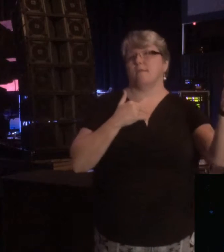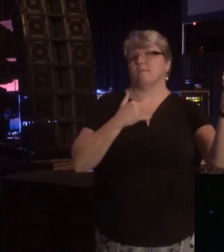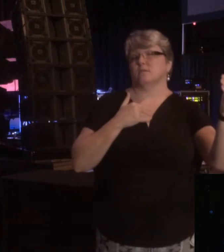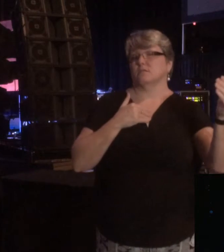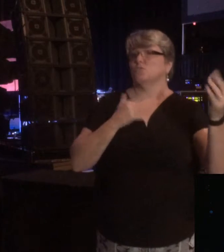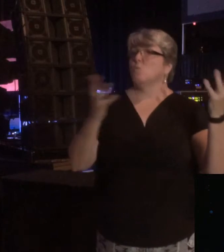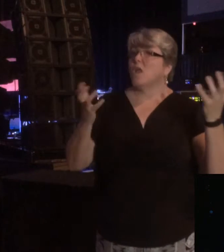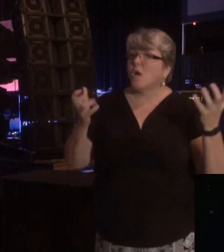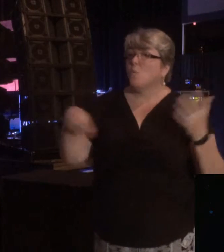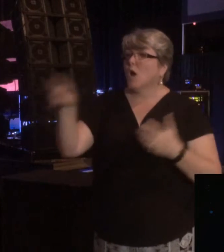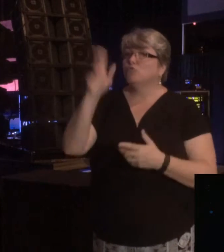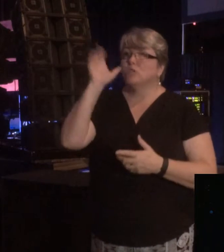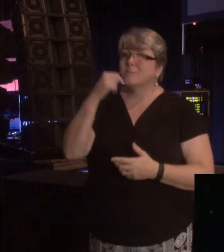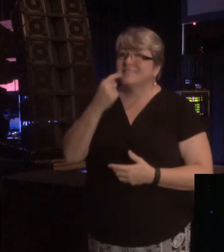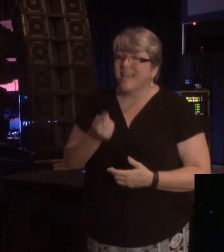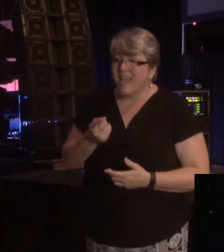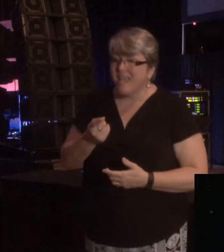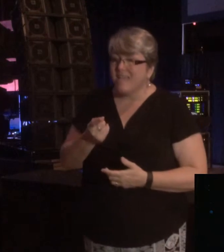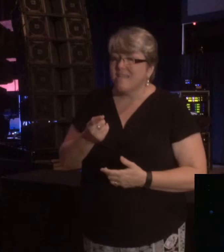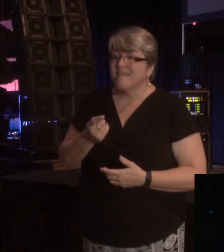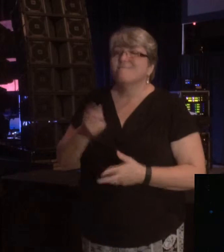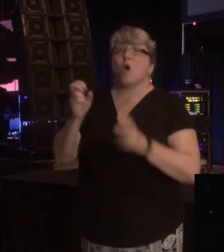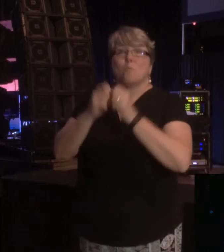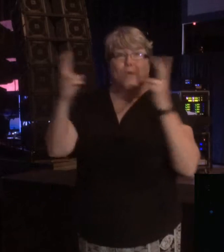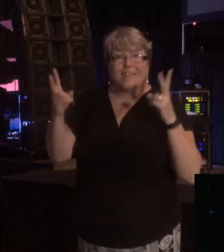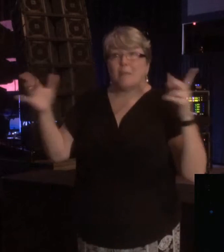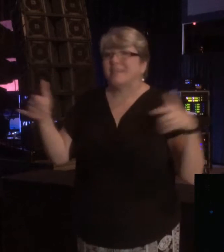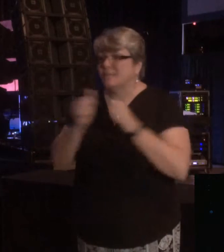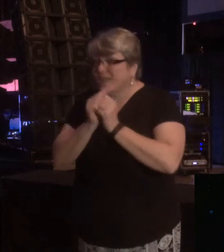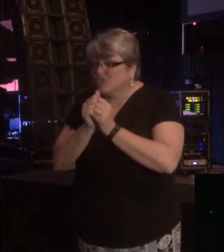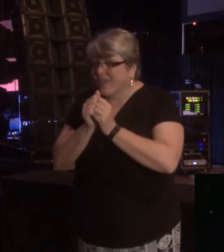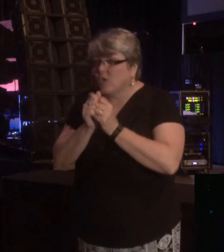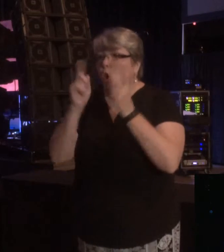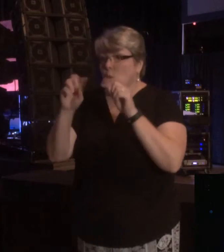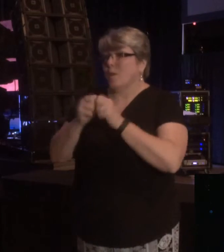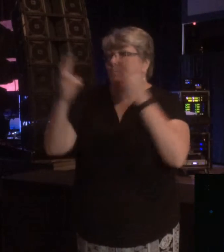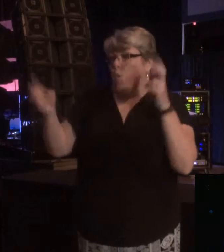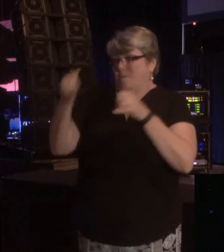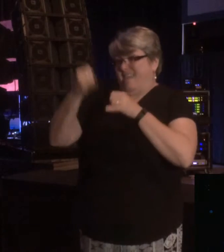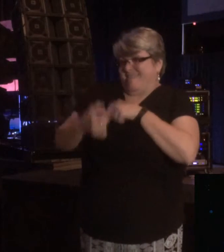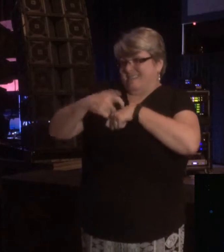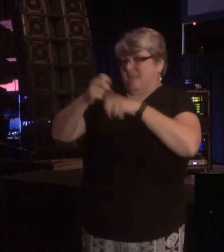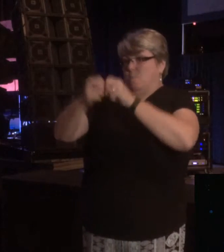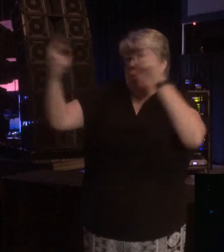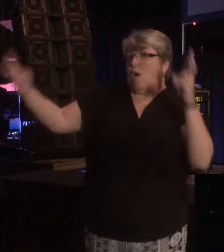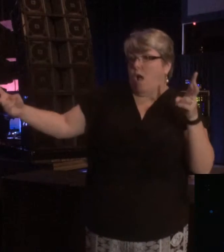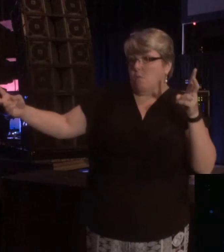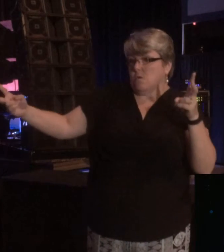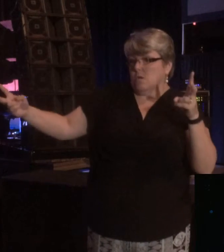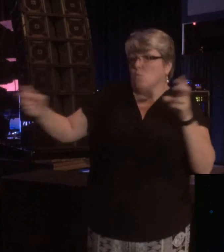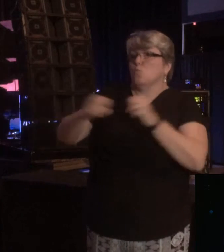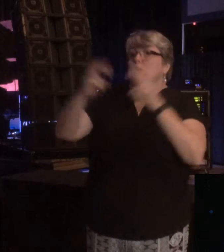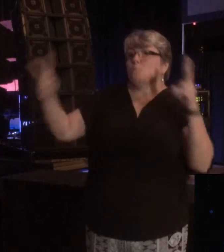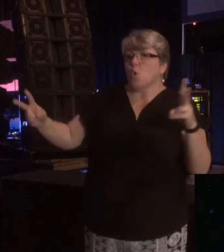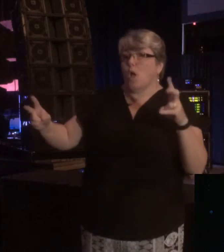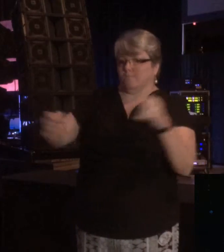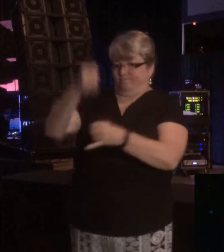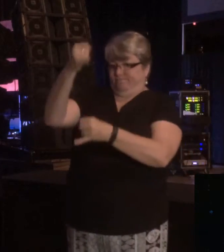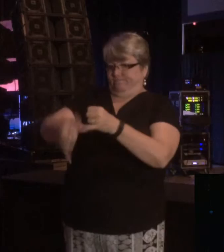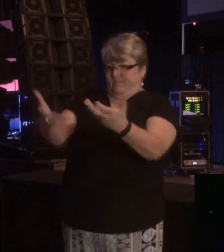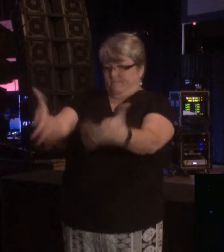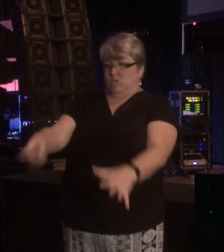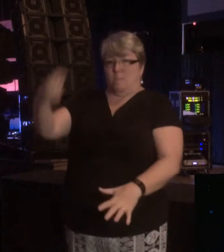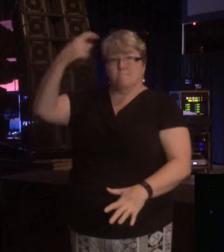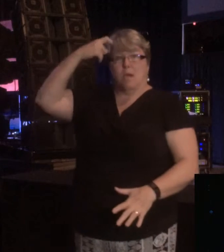from a divorced home and things like that, that for me, I didn't have to process those to be a good youth pastor. I could just